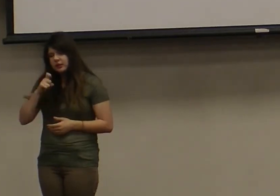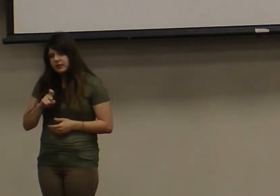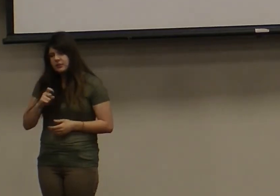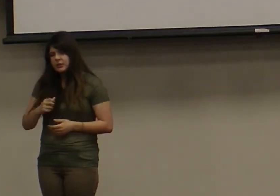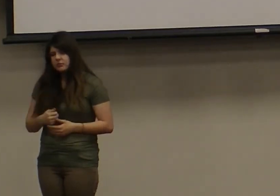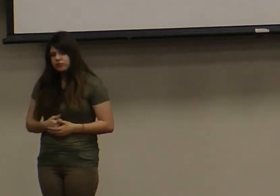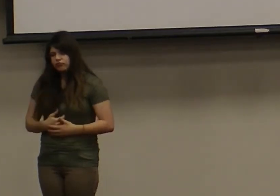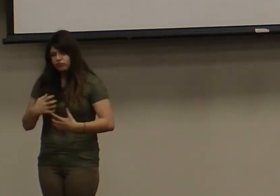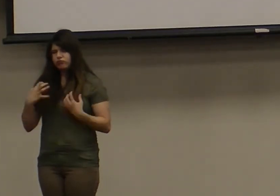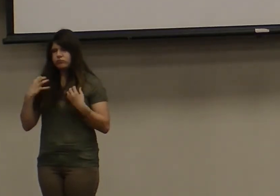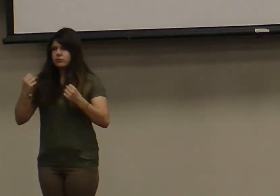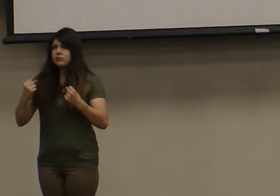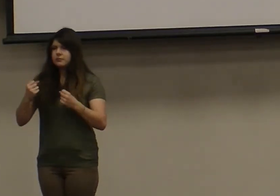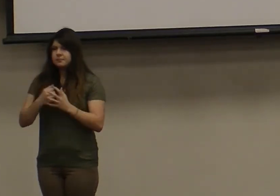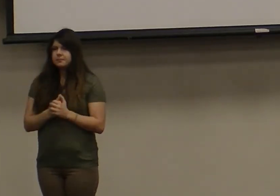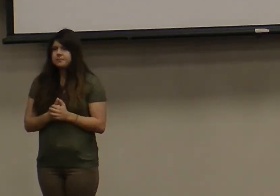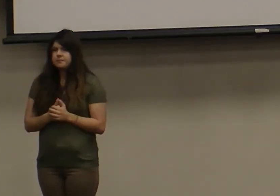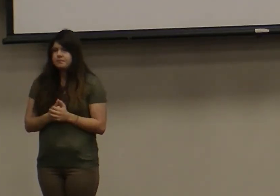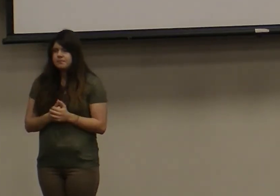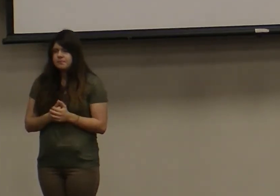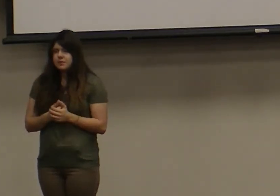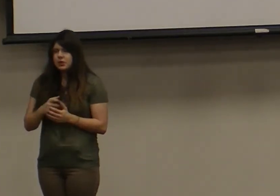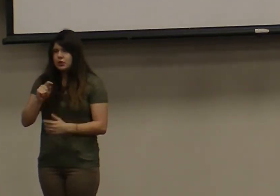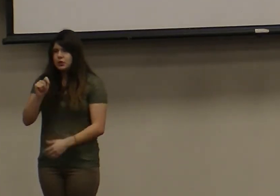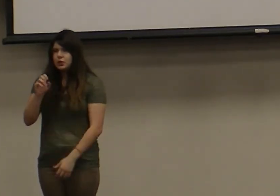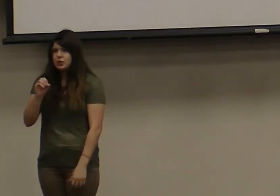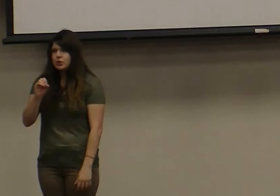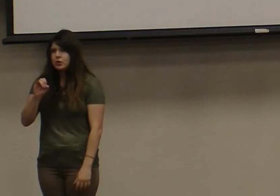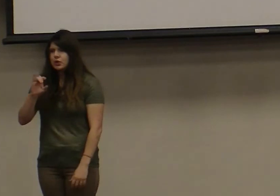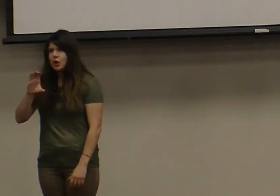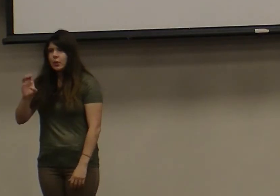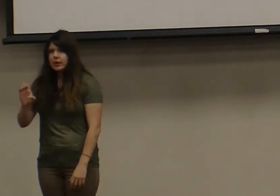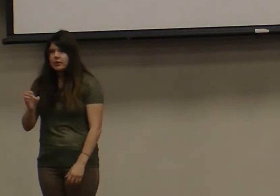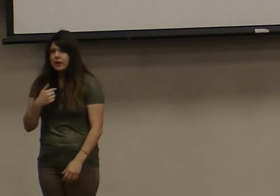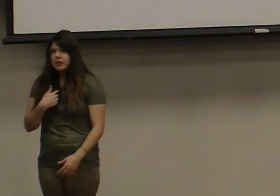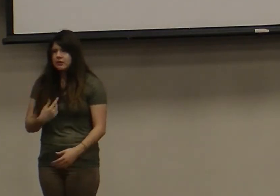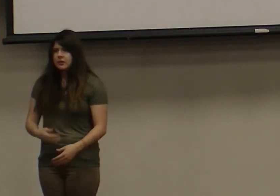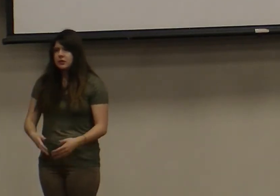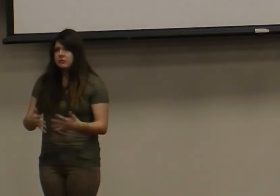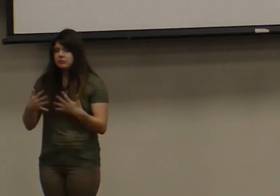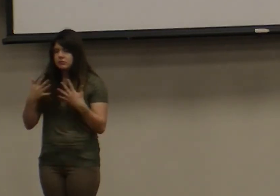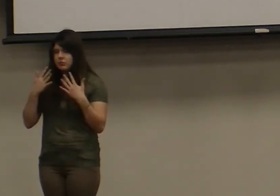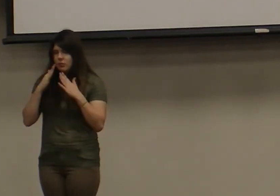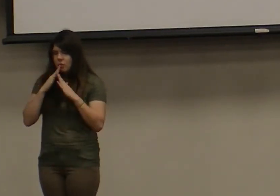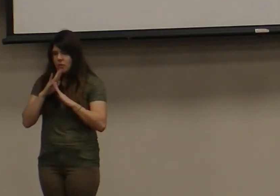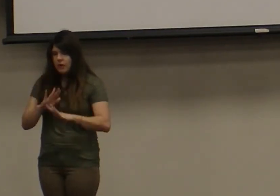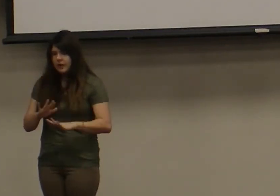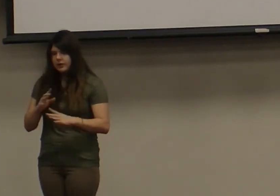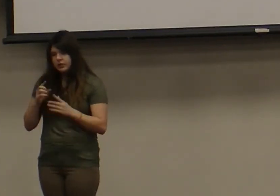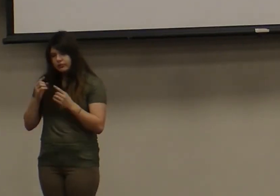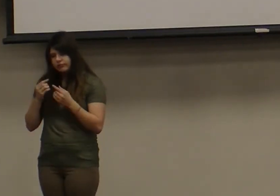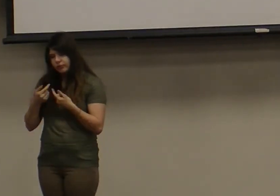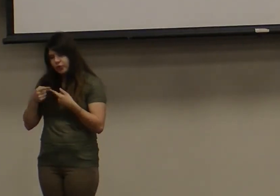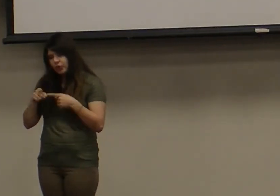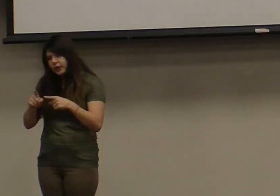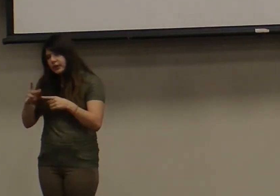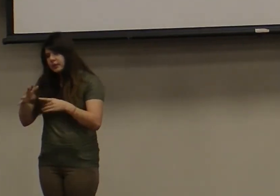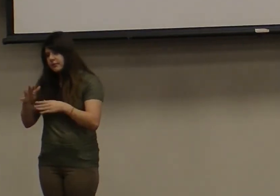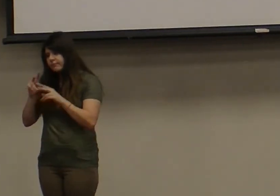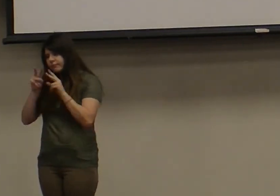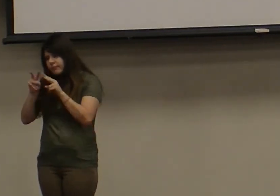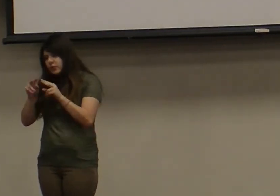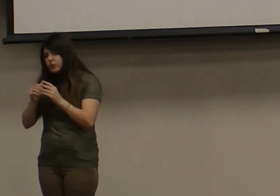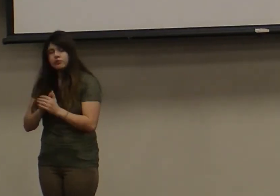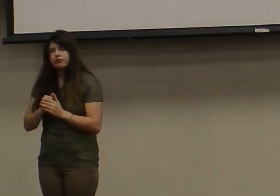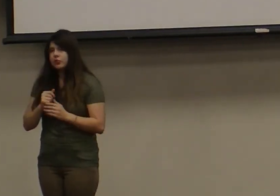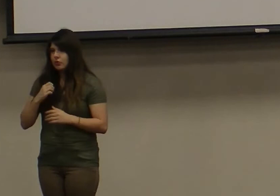stoic. I need to be solemn during those funerals and those sad times. Don't let your emotions show,